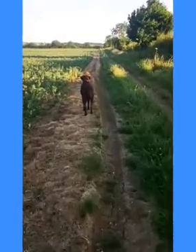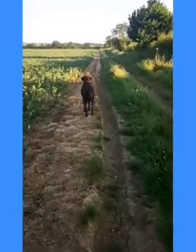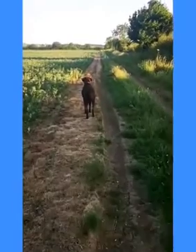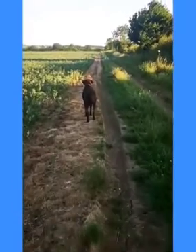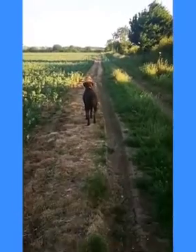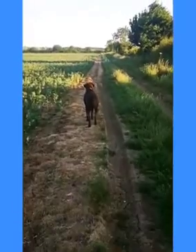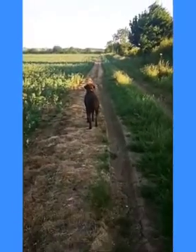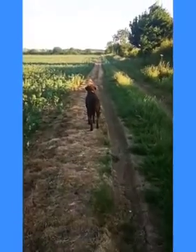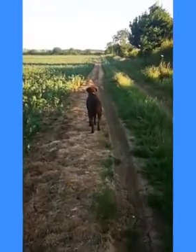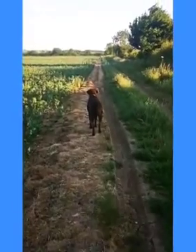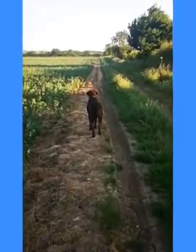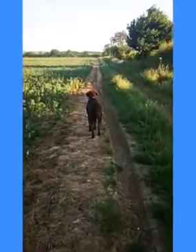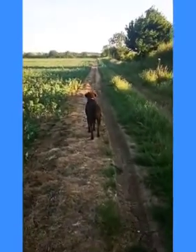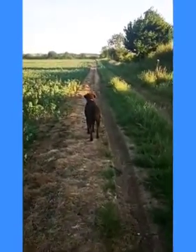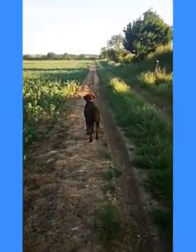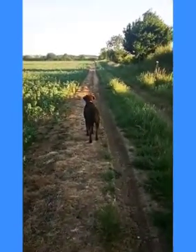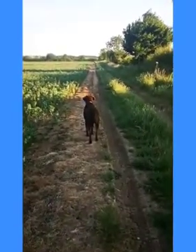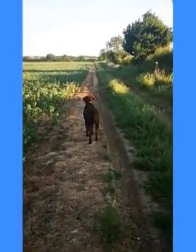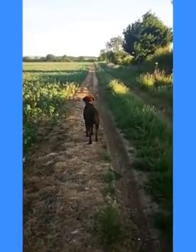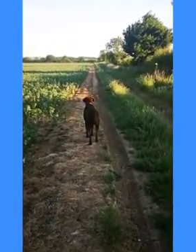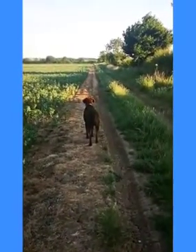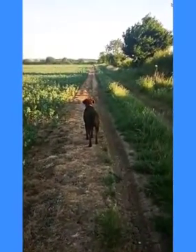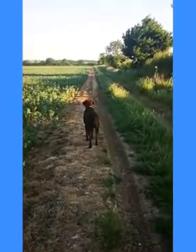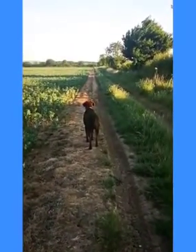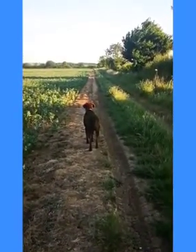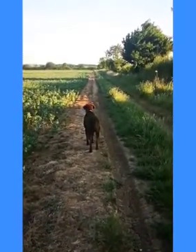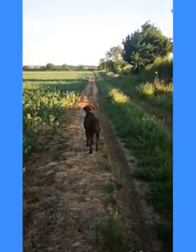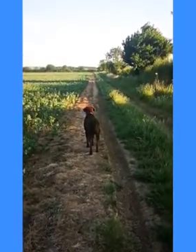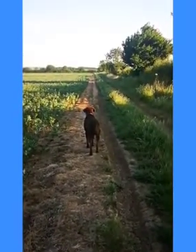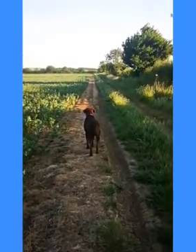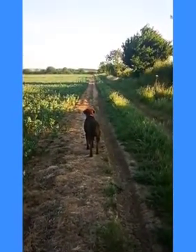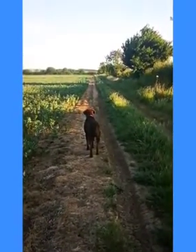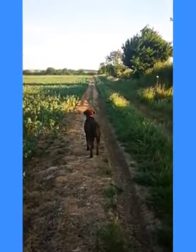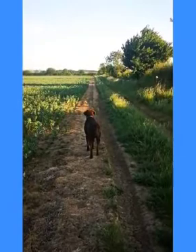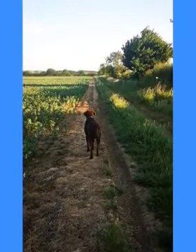In fact, there might be some birds up ahead. I wonder if he's going to chase them.